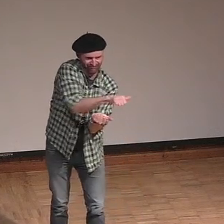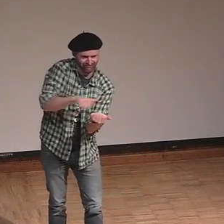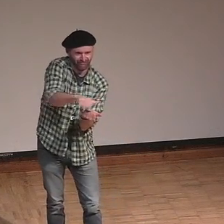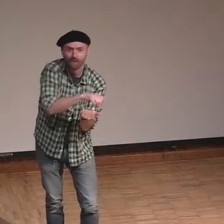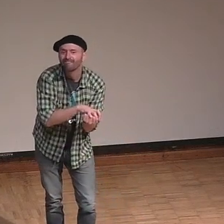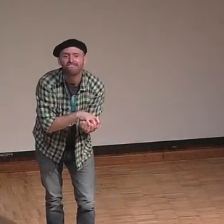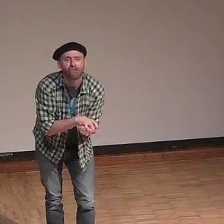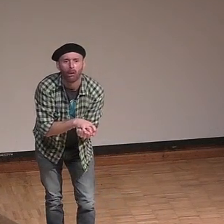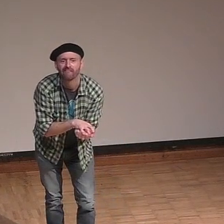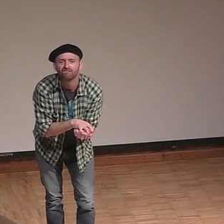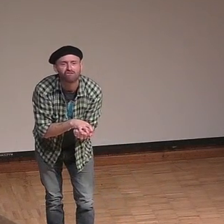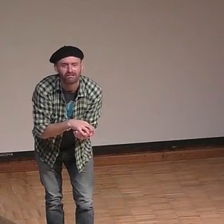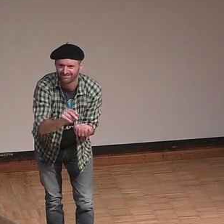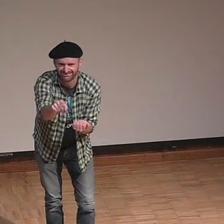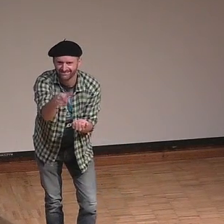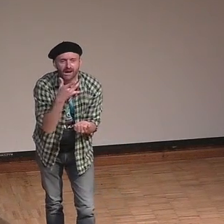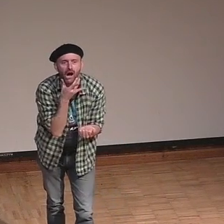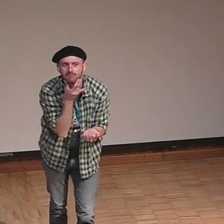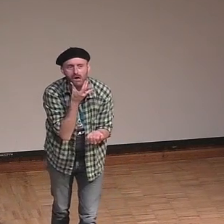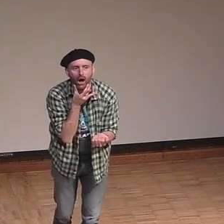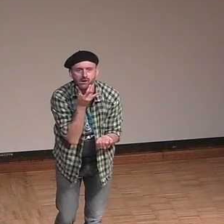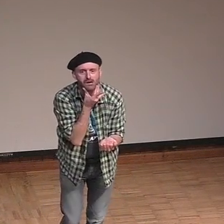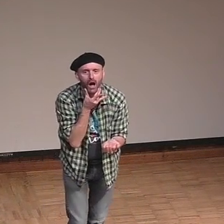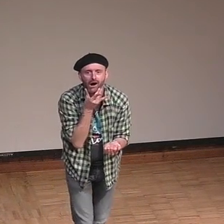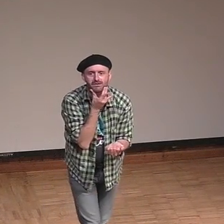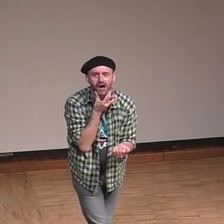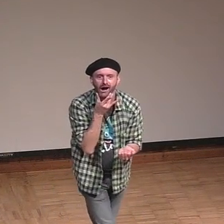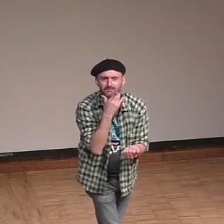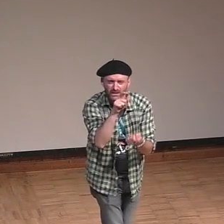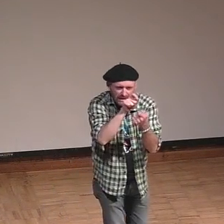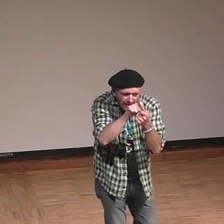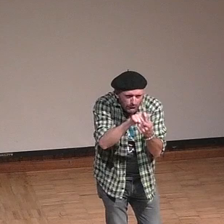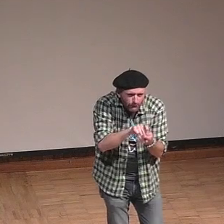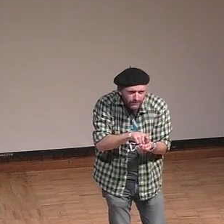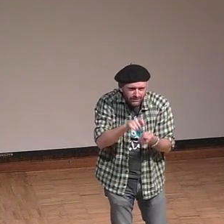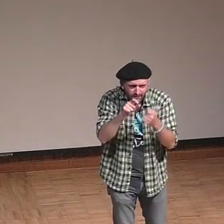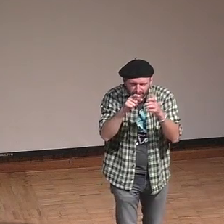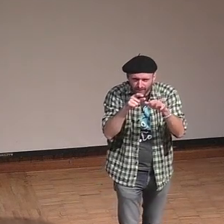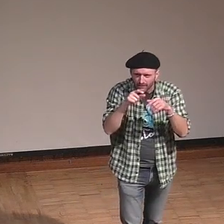You can see the cow. You can see how he's chewing his cud on the bottom of his jaw.